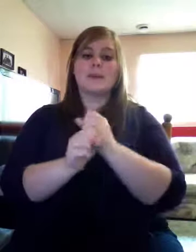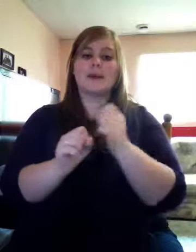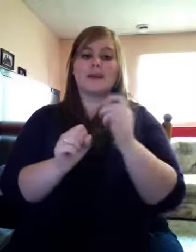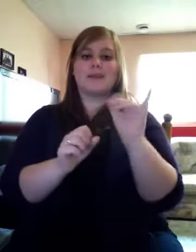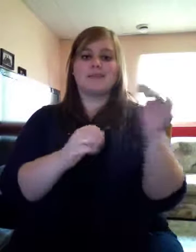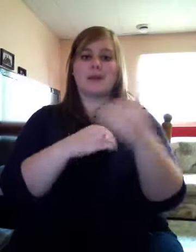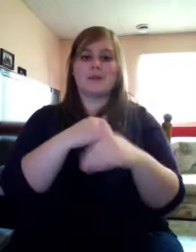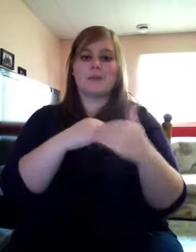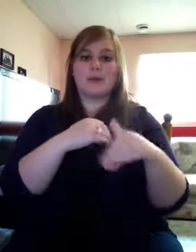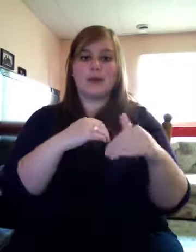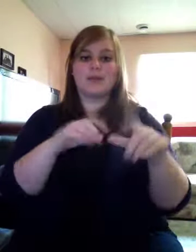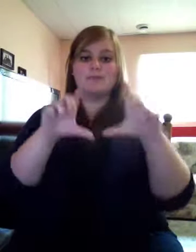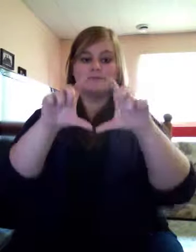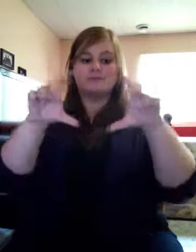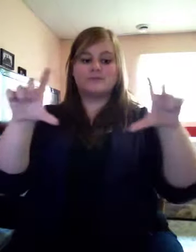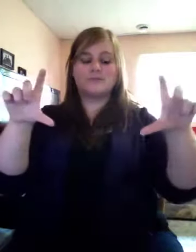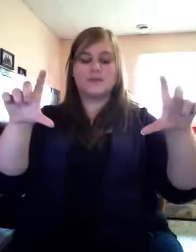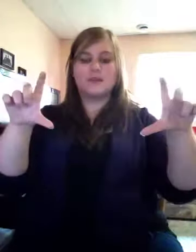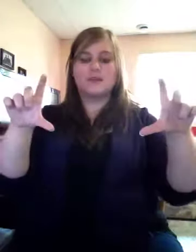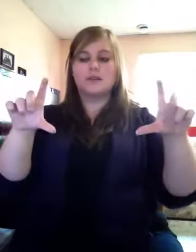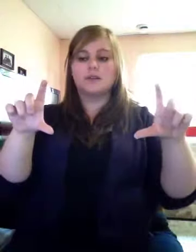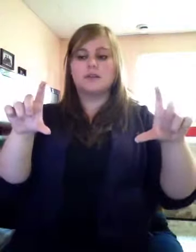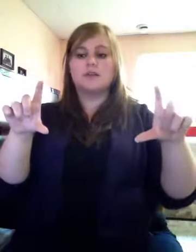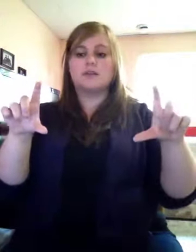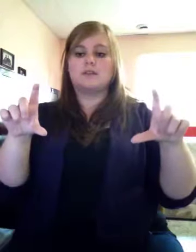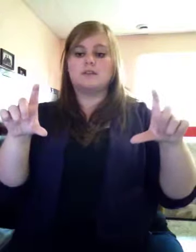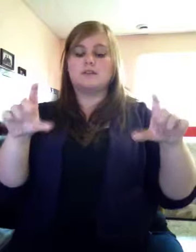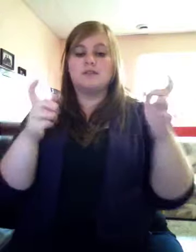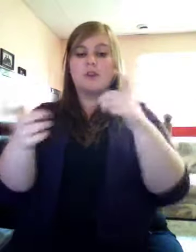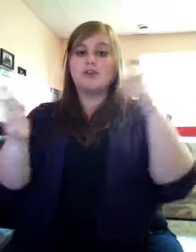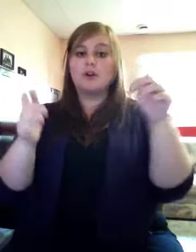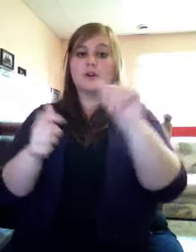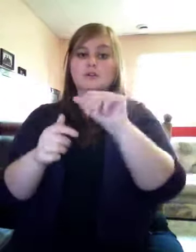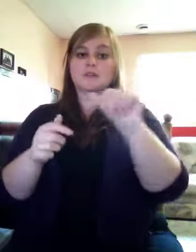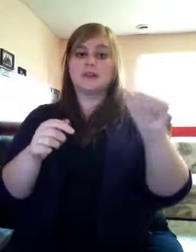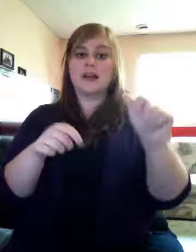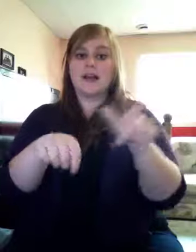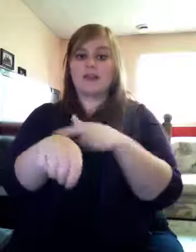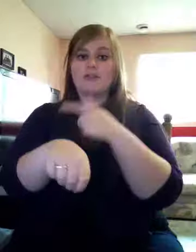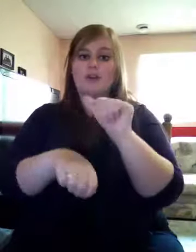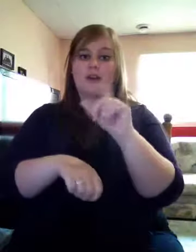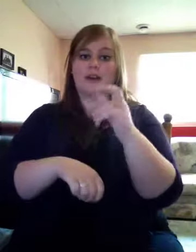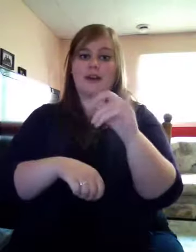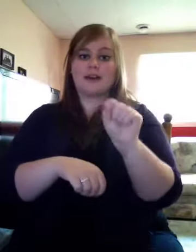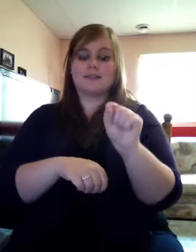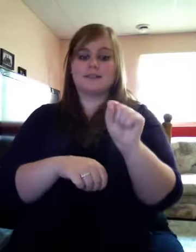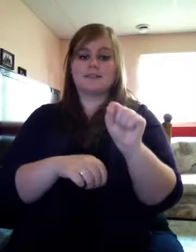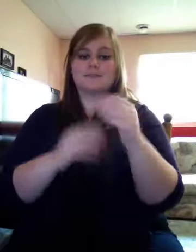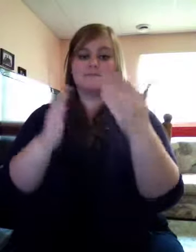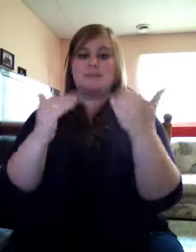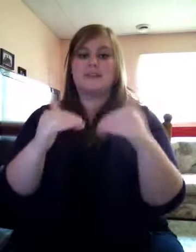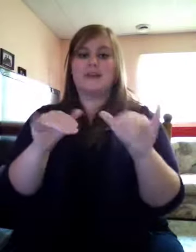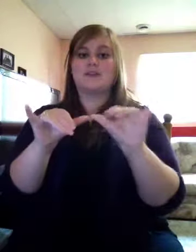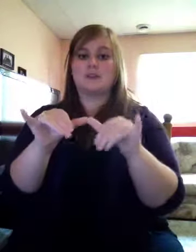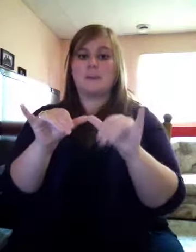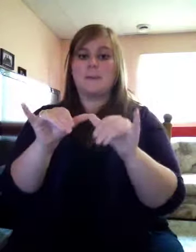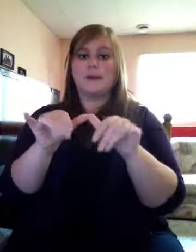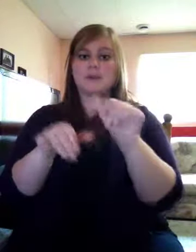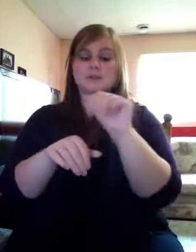surrounding the lumen. So a very large AAA in long-axis configuration. Next, we're going to measure this AAA, and here